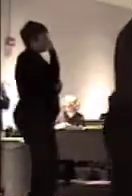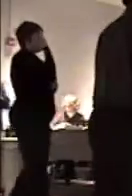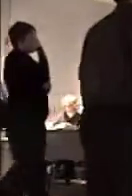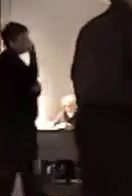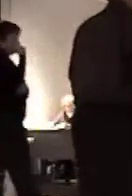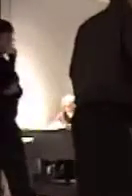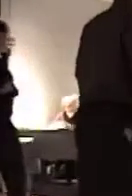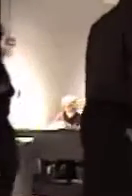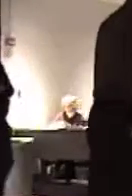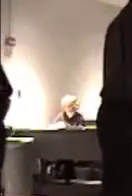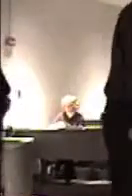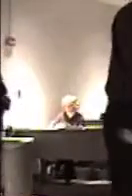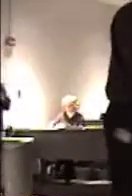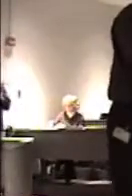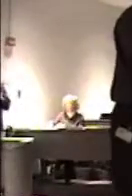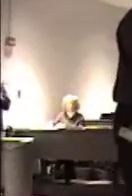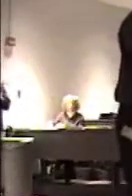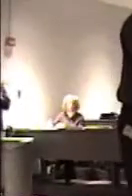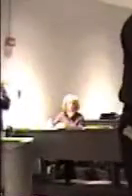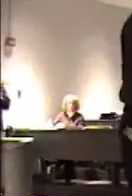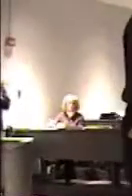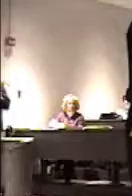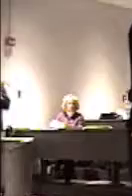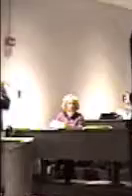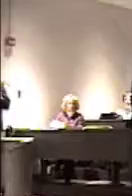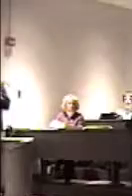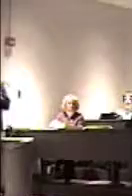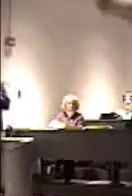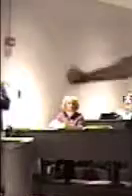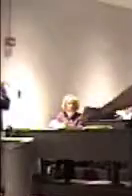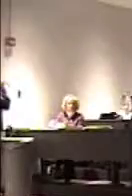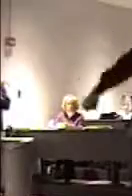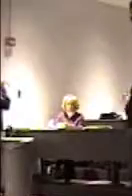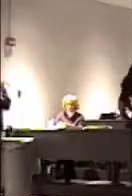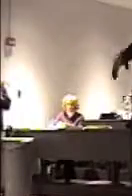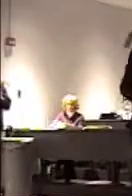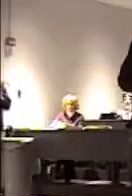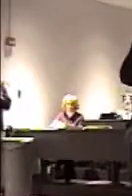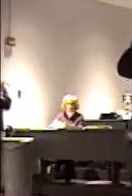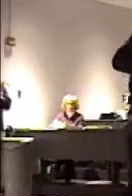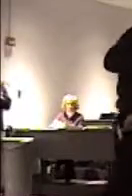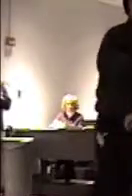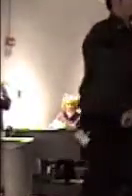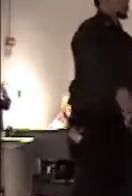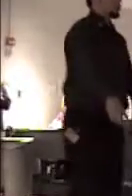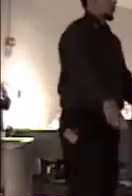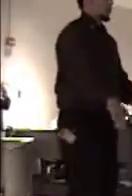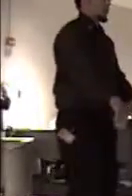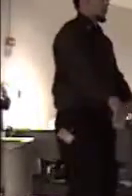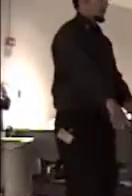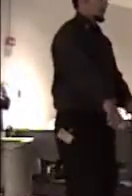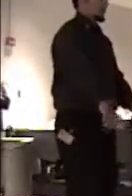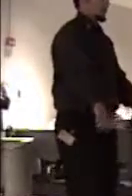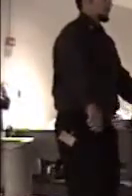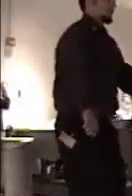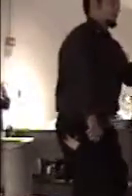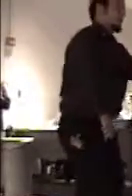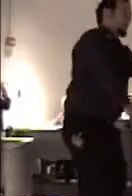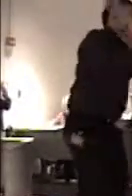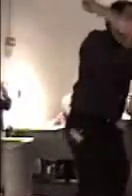in ancient combat, when someone threw a punch, he came here and you struck him.